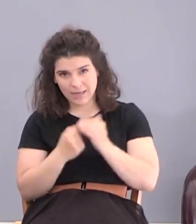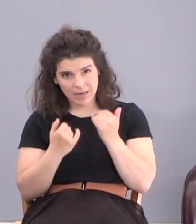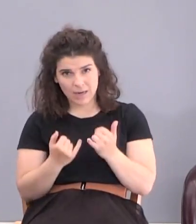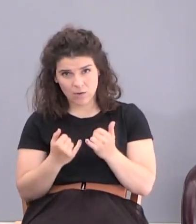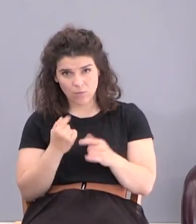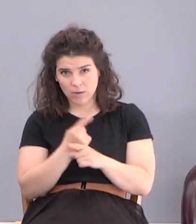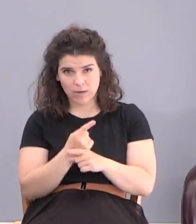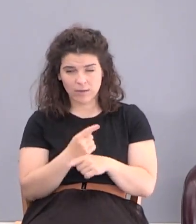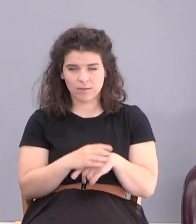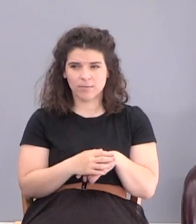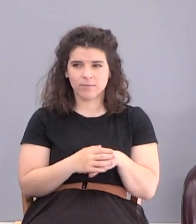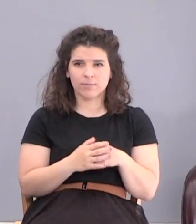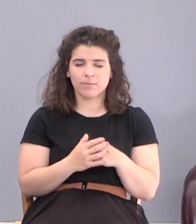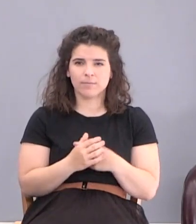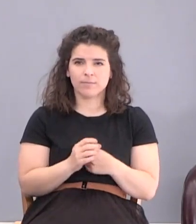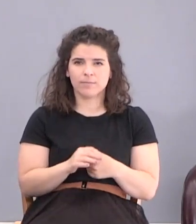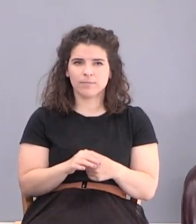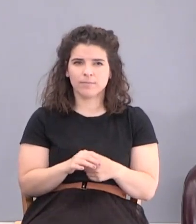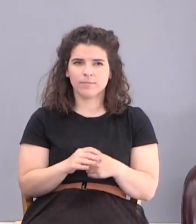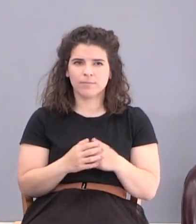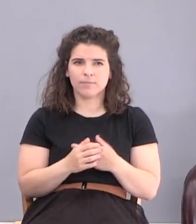it?